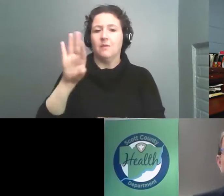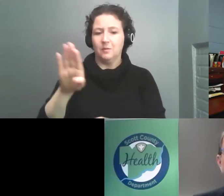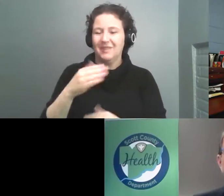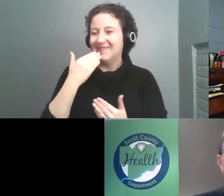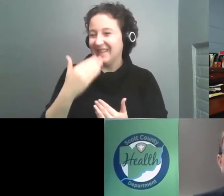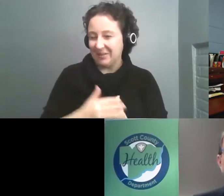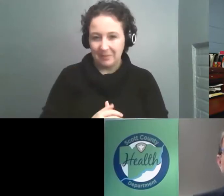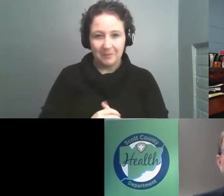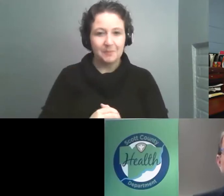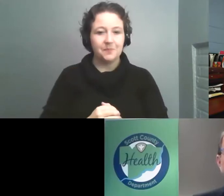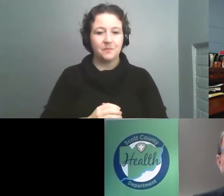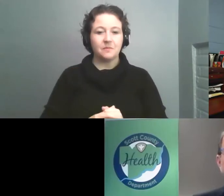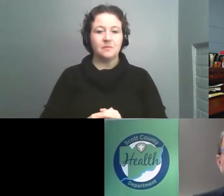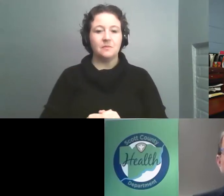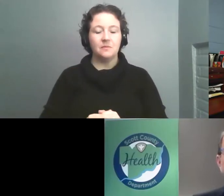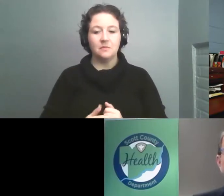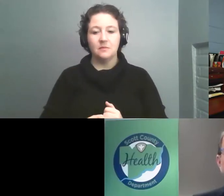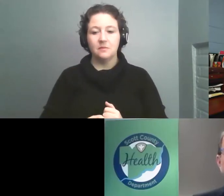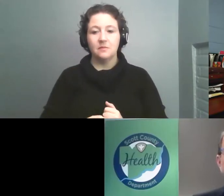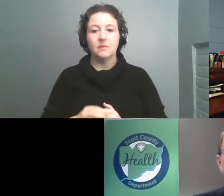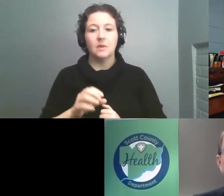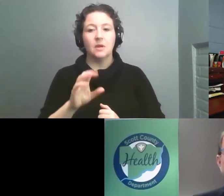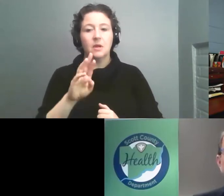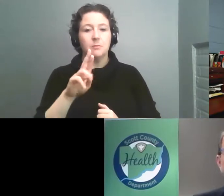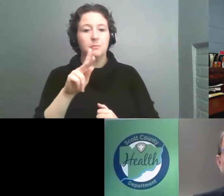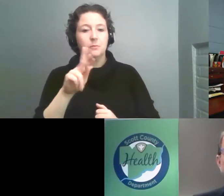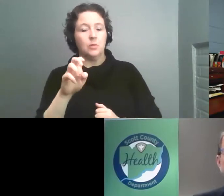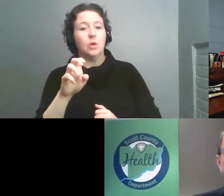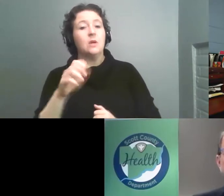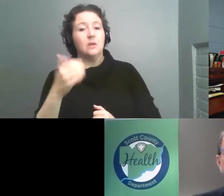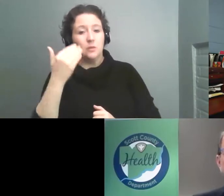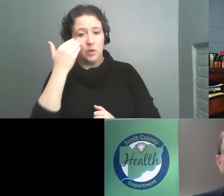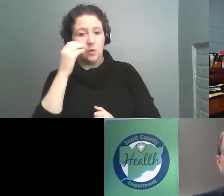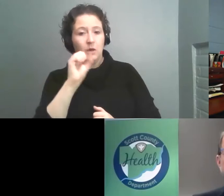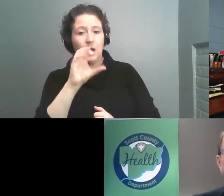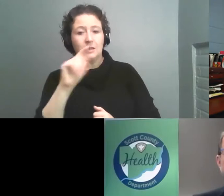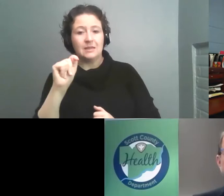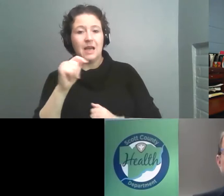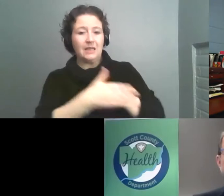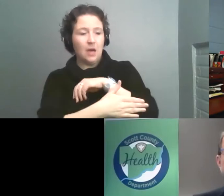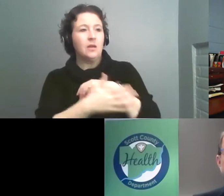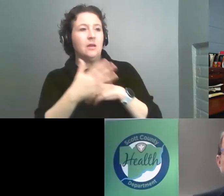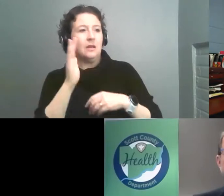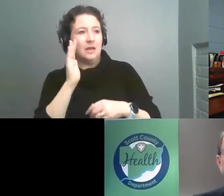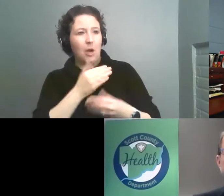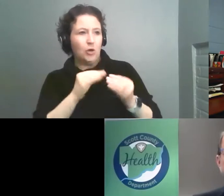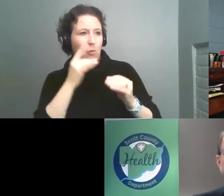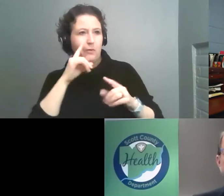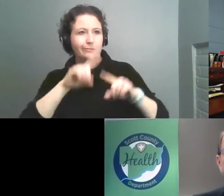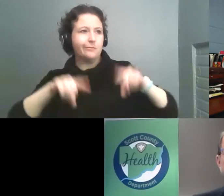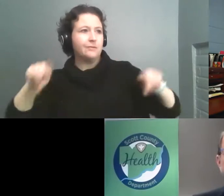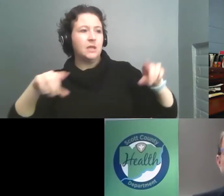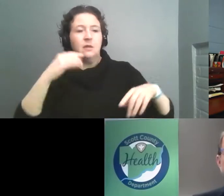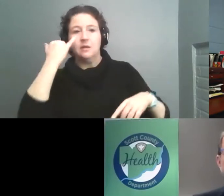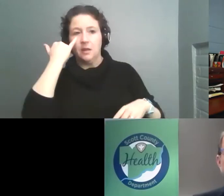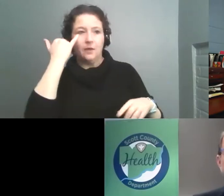you. And in Scott County, we do know that our phone numbers will come from a variety of numbers, just potentially if staff are calling from